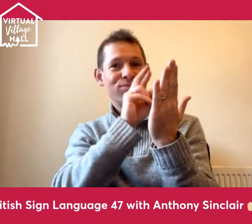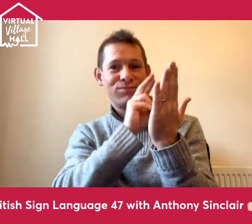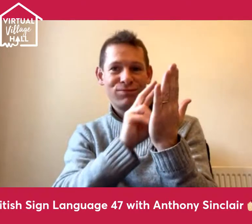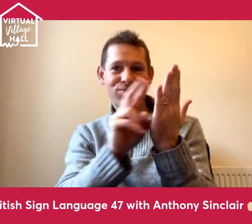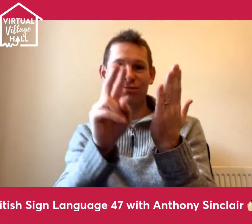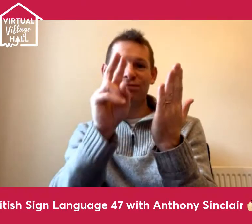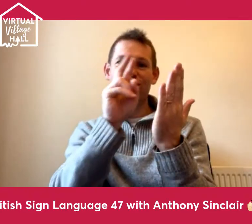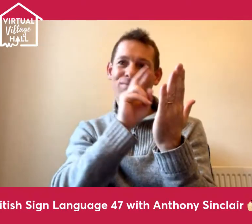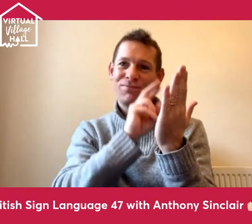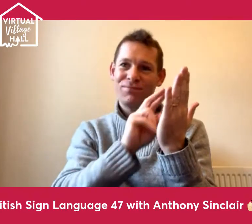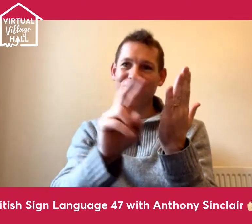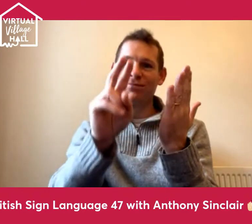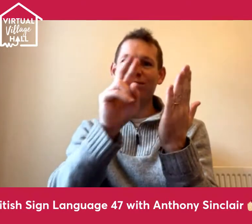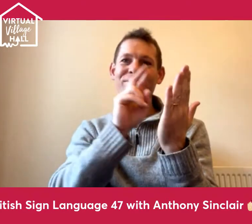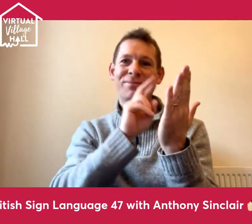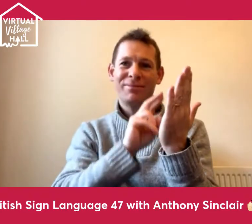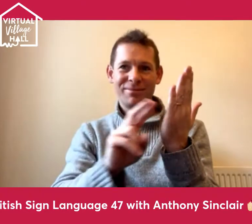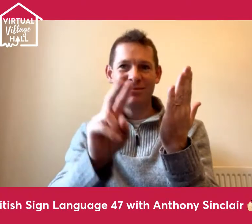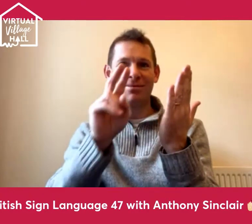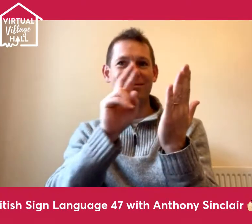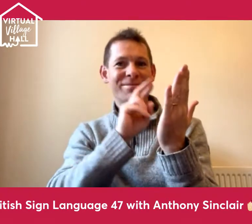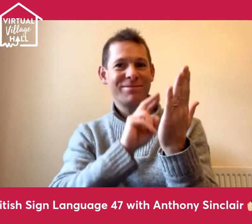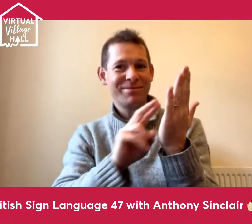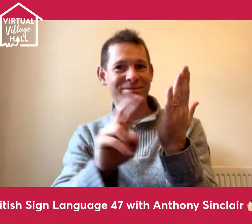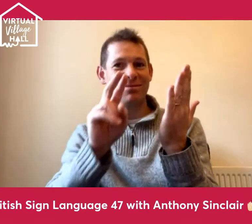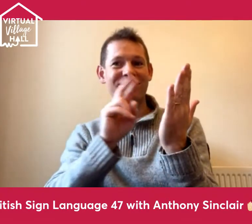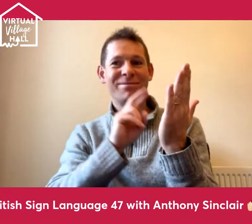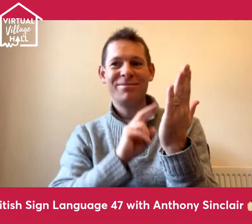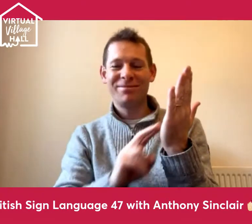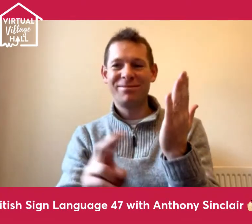book read. So that means, yeah, I'm reading a book.